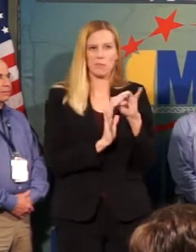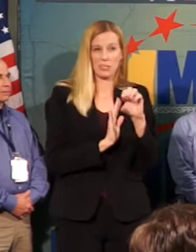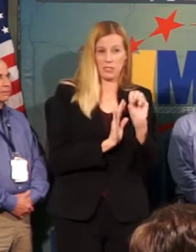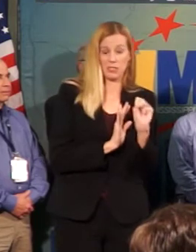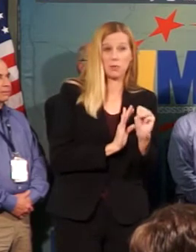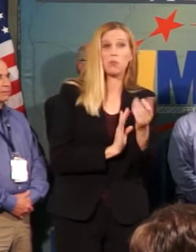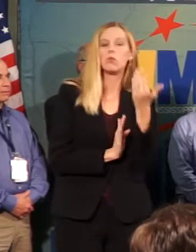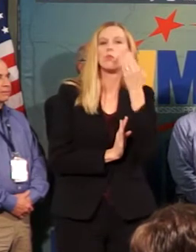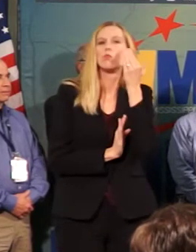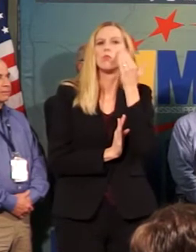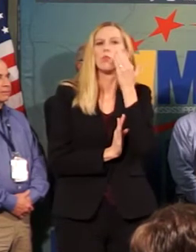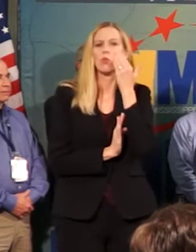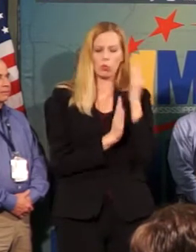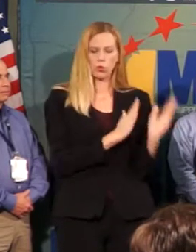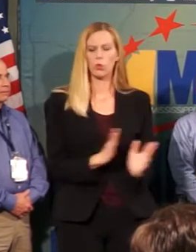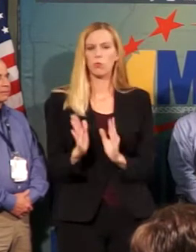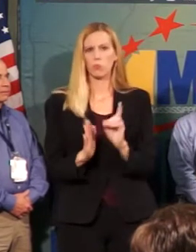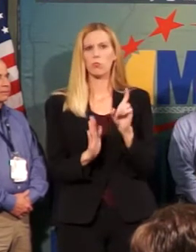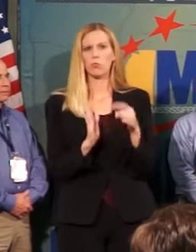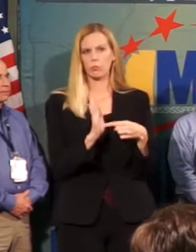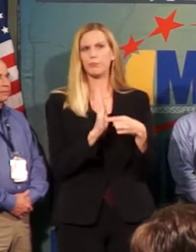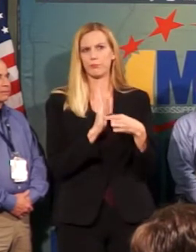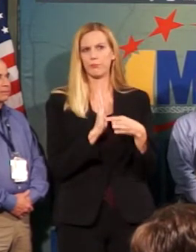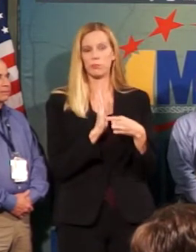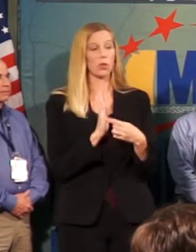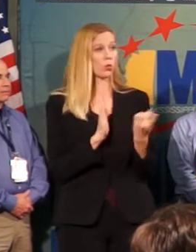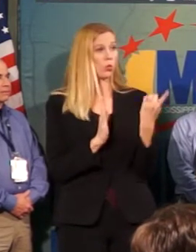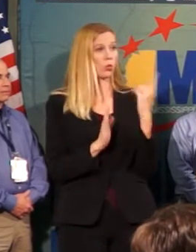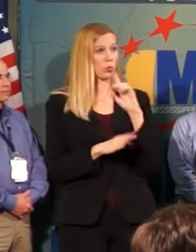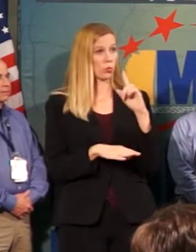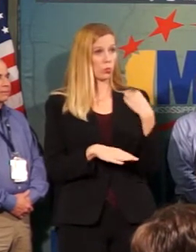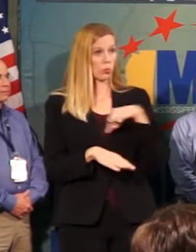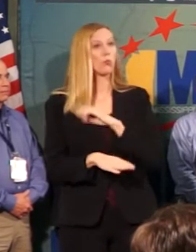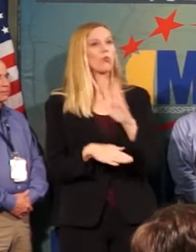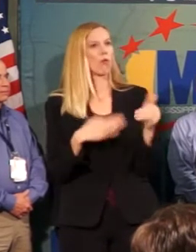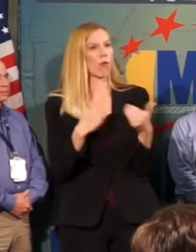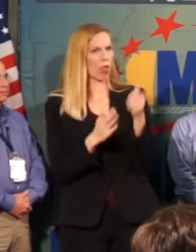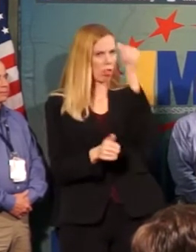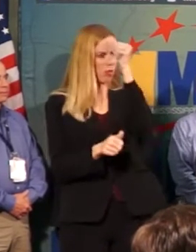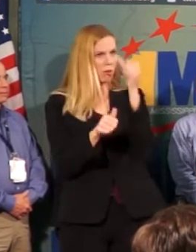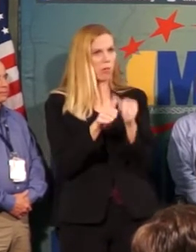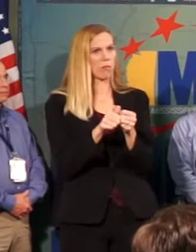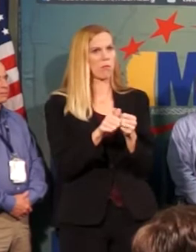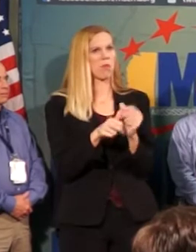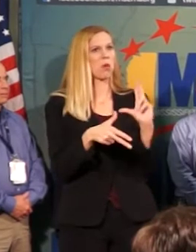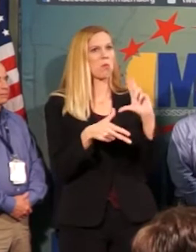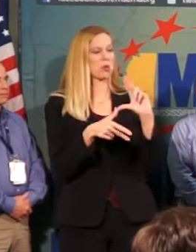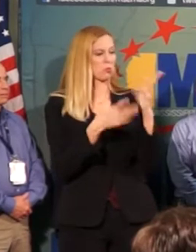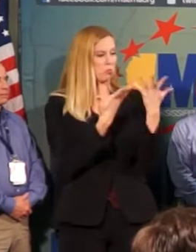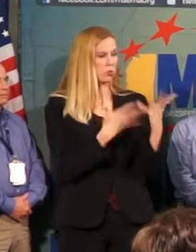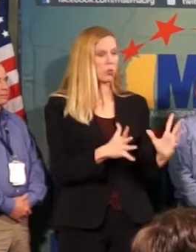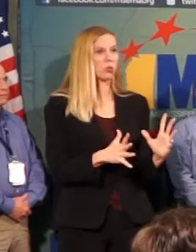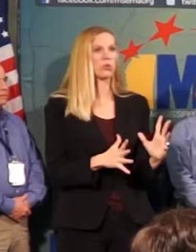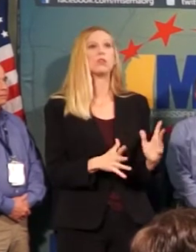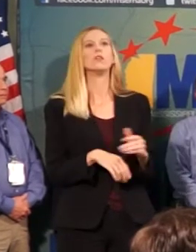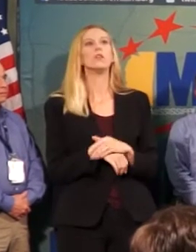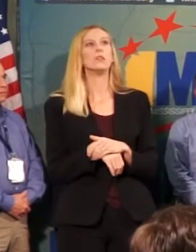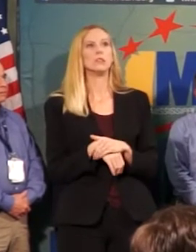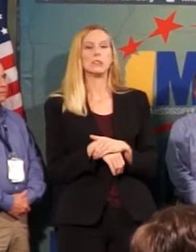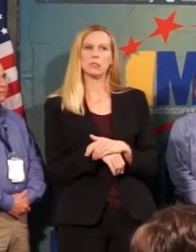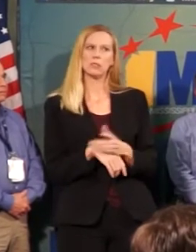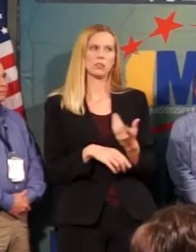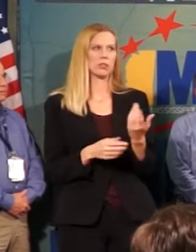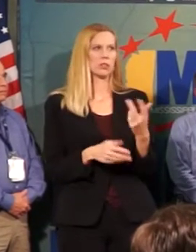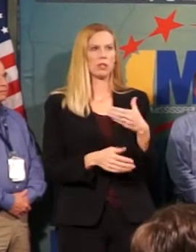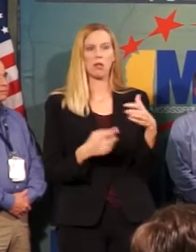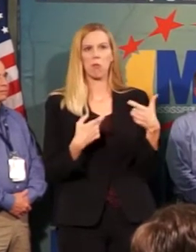realize that preparation is necessary also. As all of us remember, after Katrina, we did without power for a number of